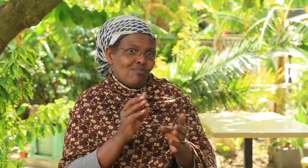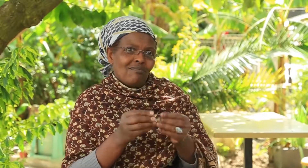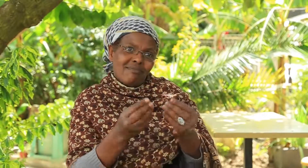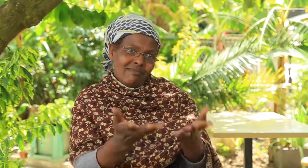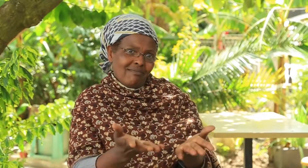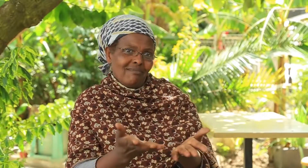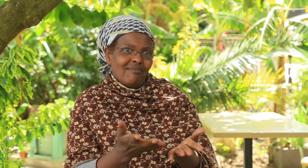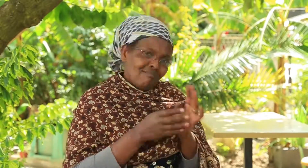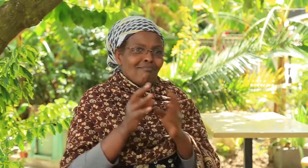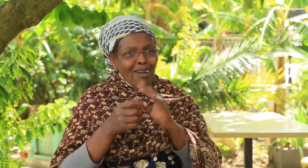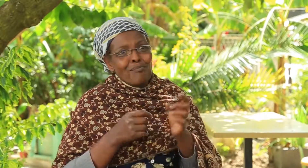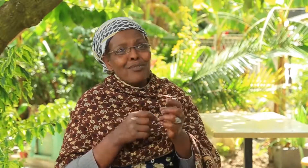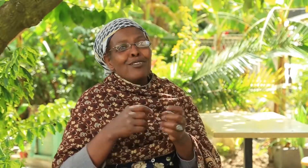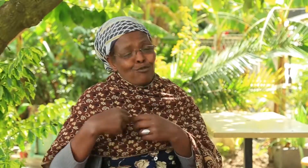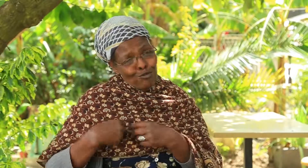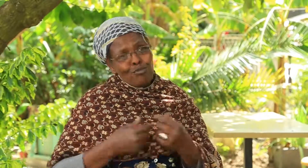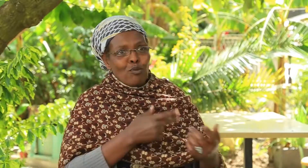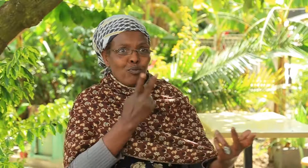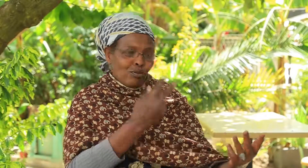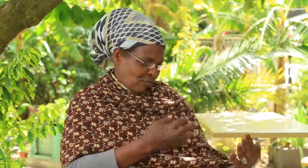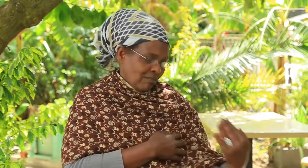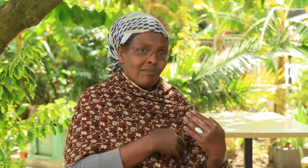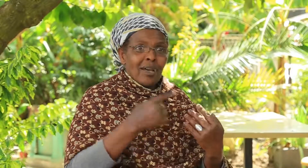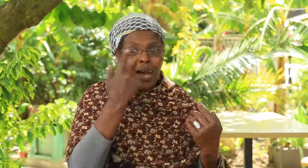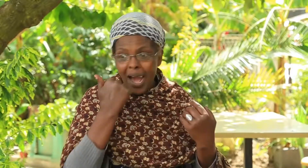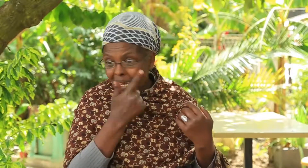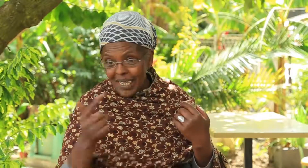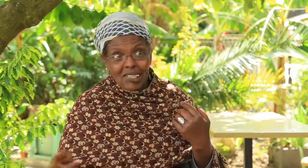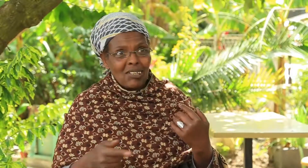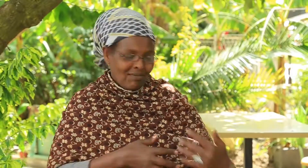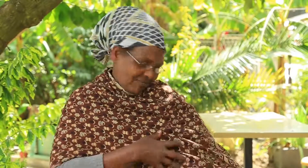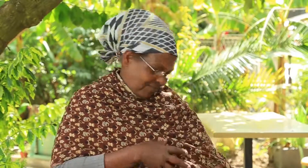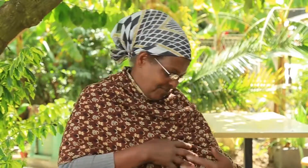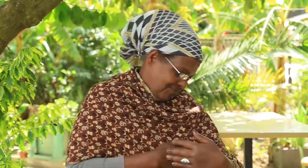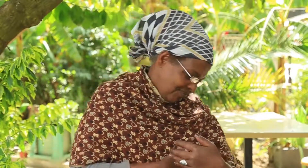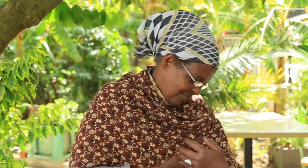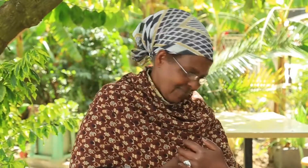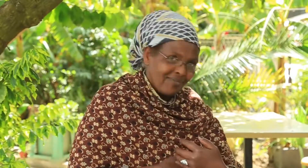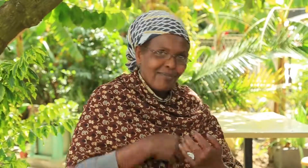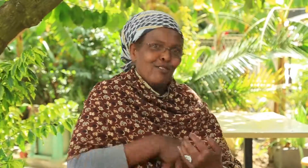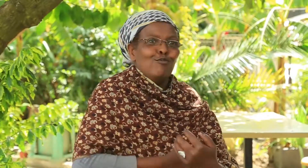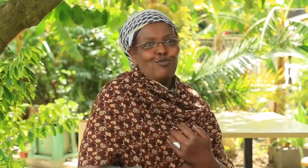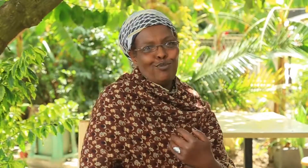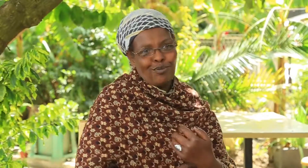were taking pictures. But my mother was shocked because we were very poor.